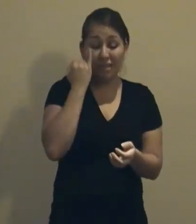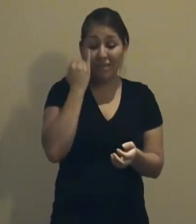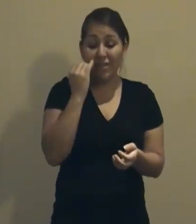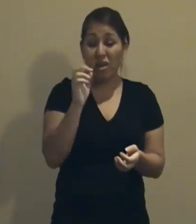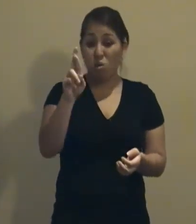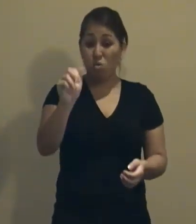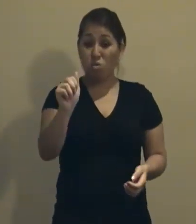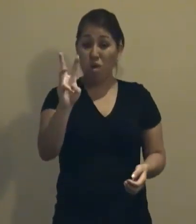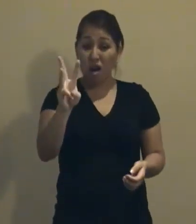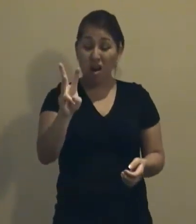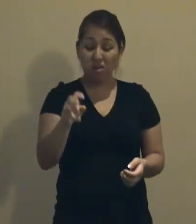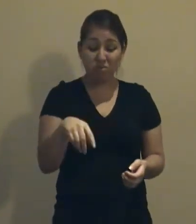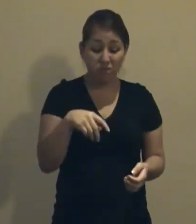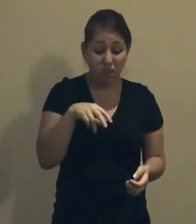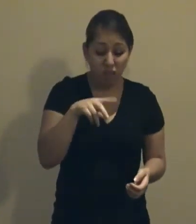sick.